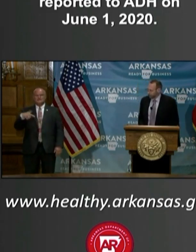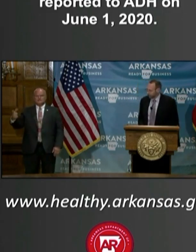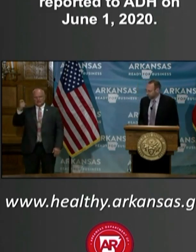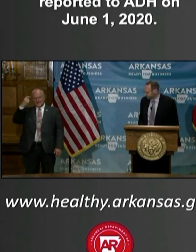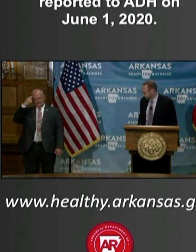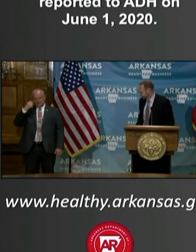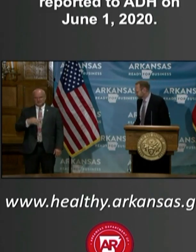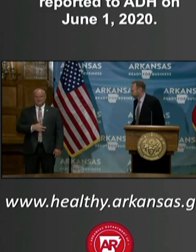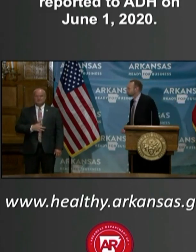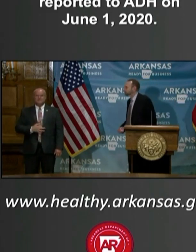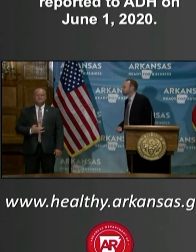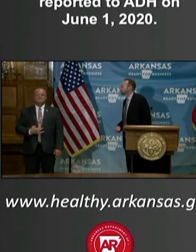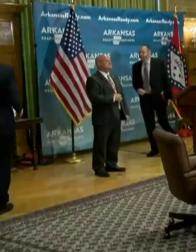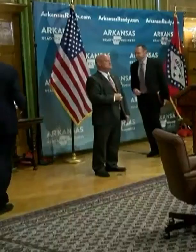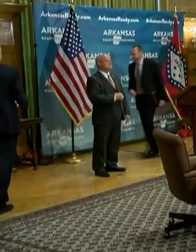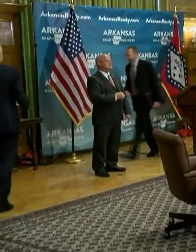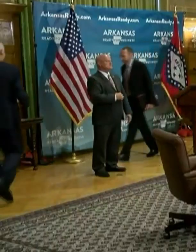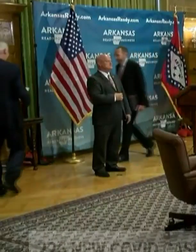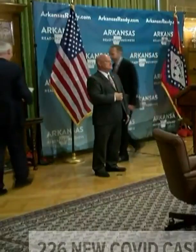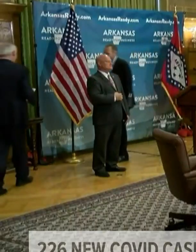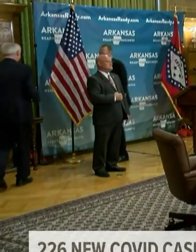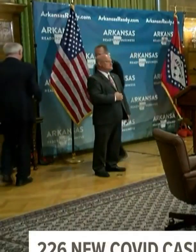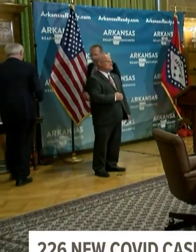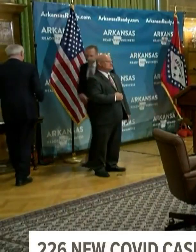back over to the governor then.